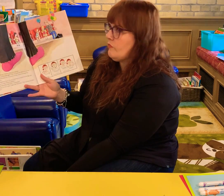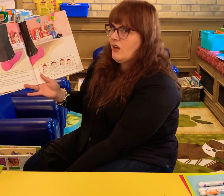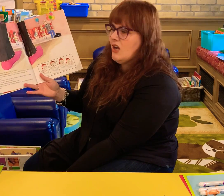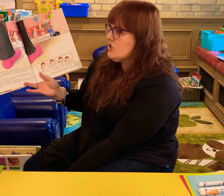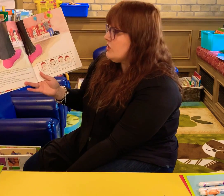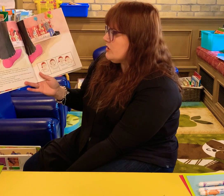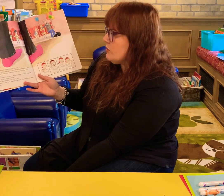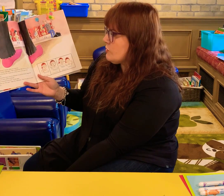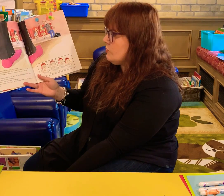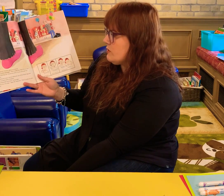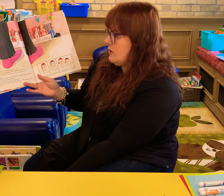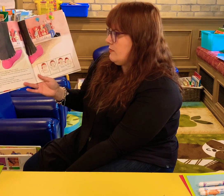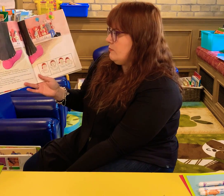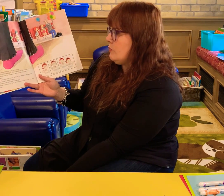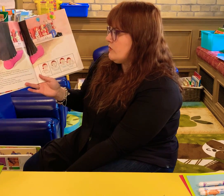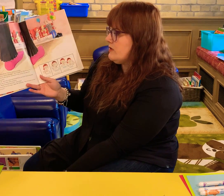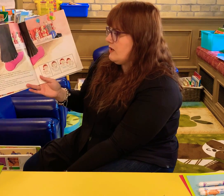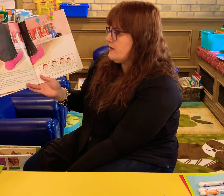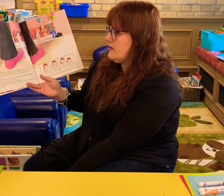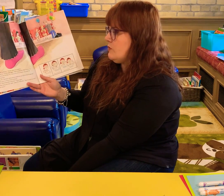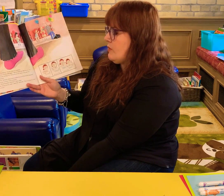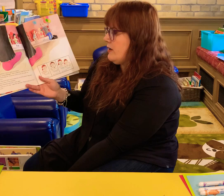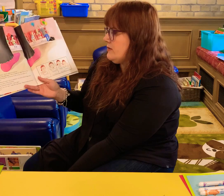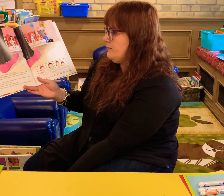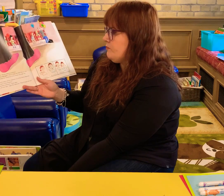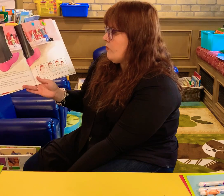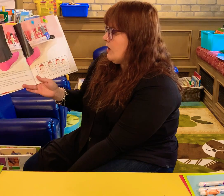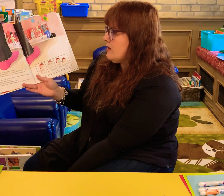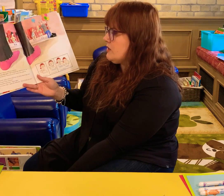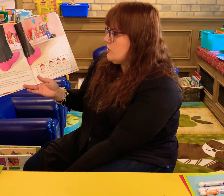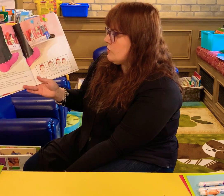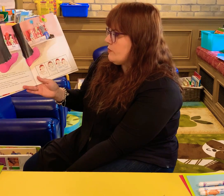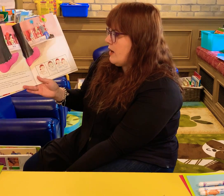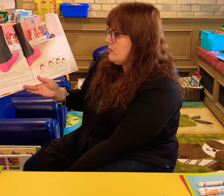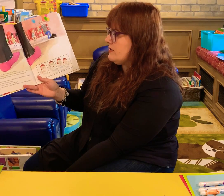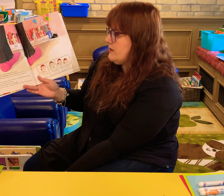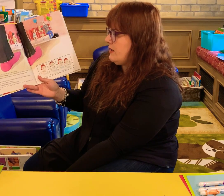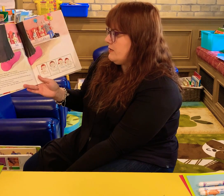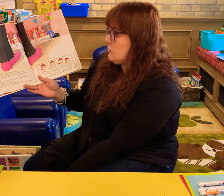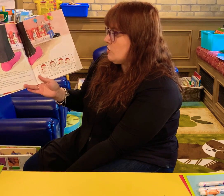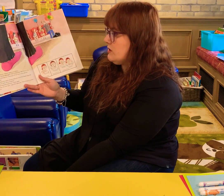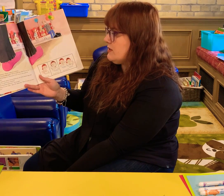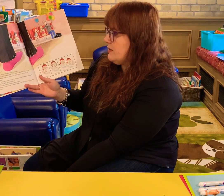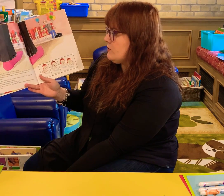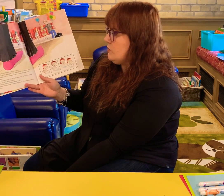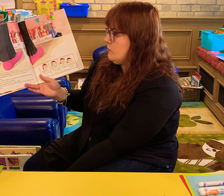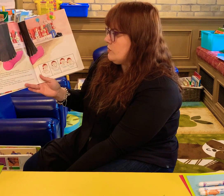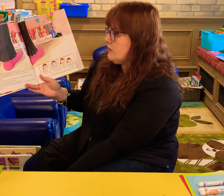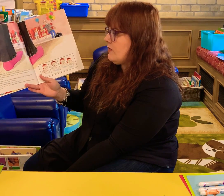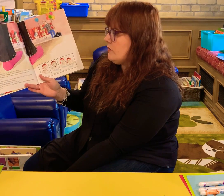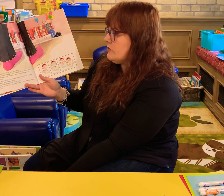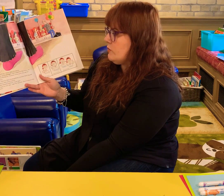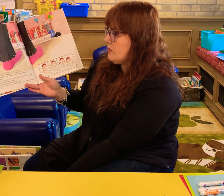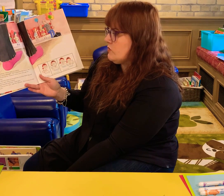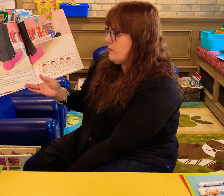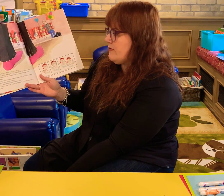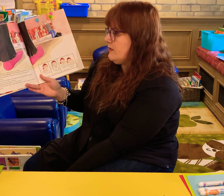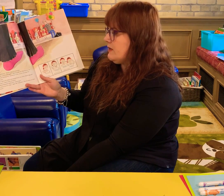She has no shoes on, Moses signs in surprise. The teacher smiles and signs. She is deaf, too. She follows the orchestra by feeling the